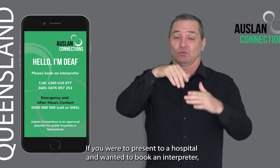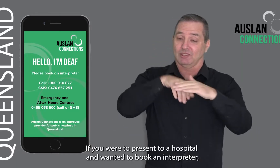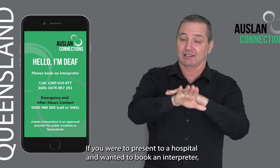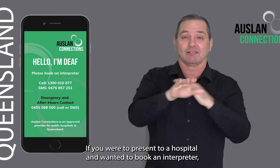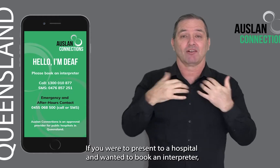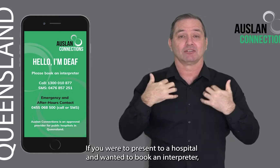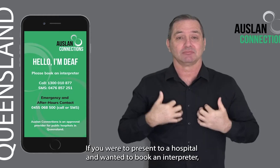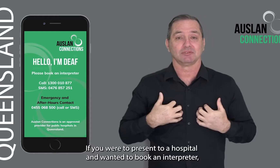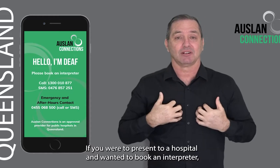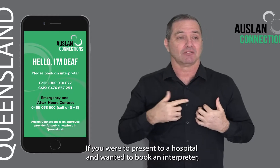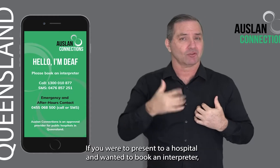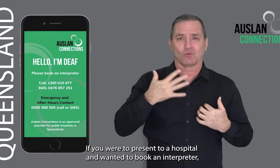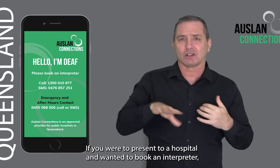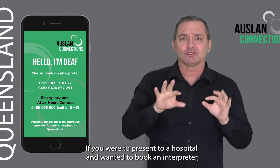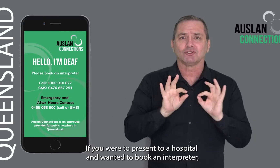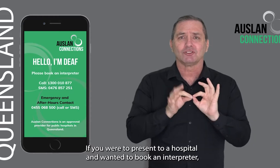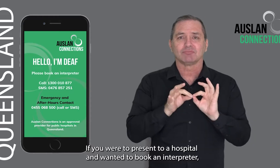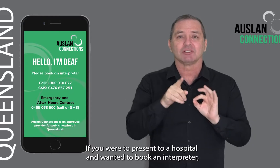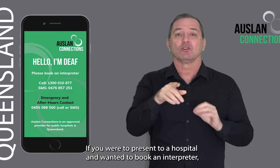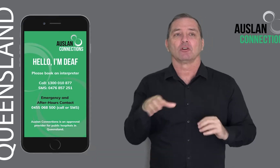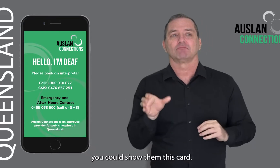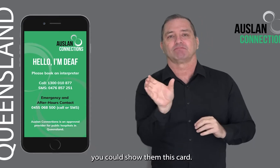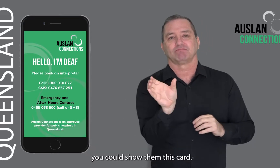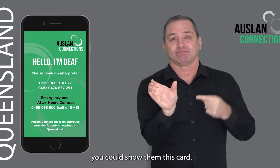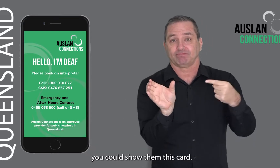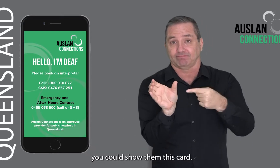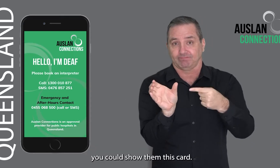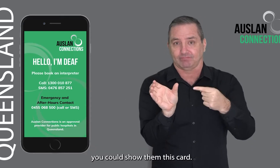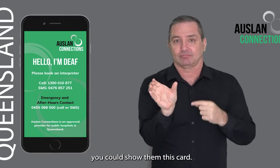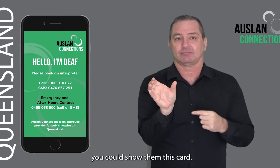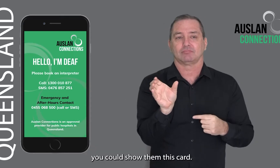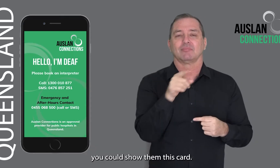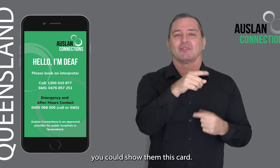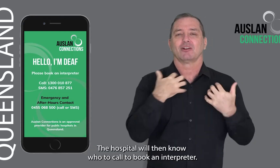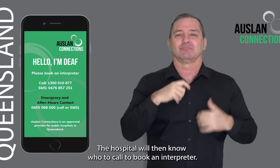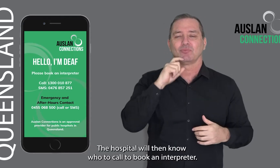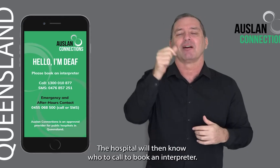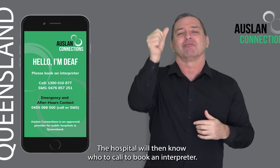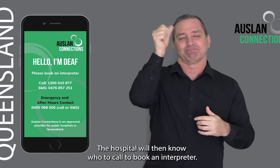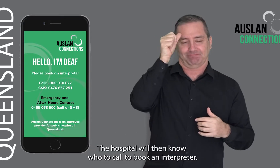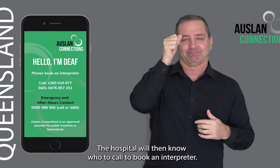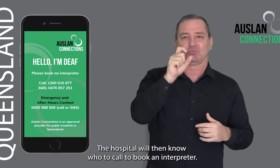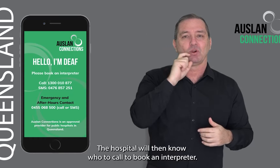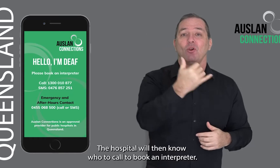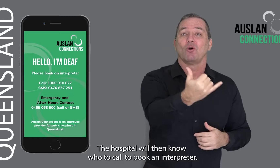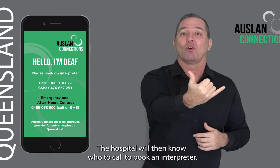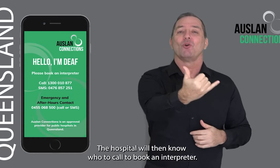were to present to a hospital and wanted to book an interpreter, you could show them this card. The hospital will then know who to